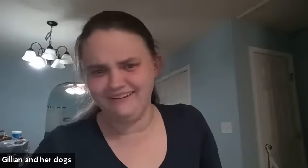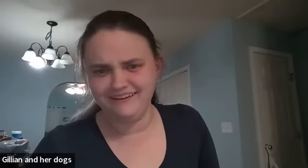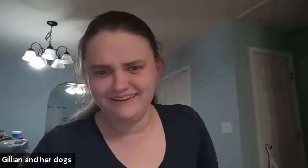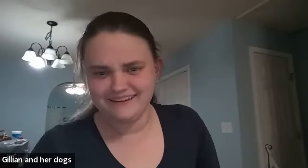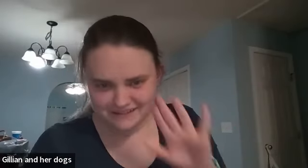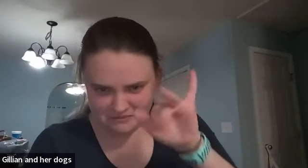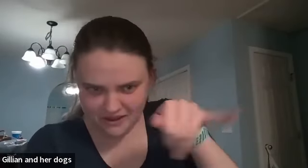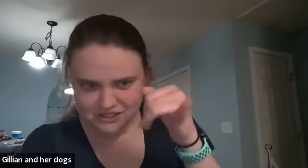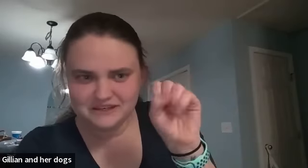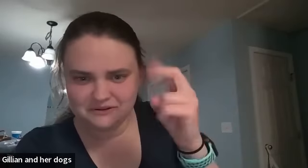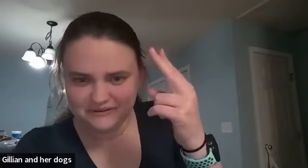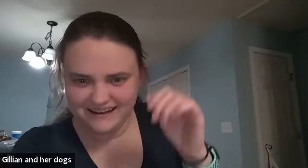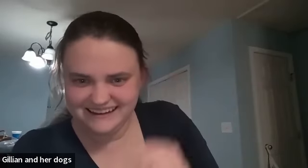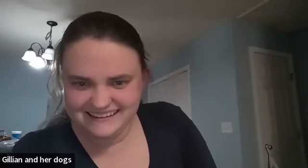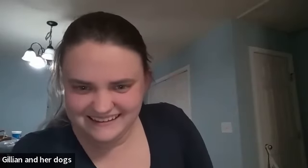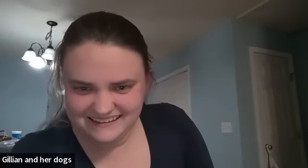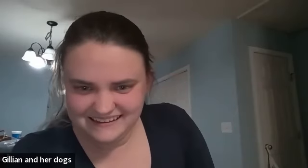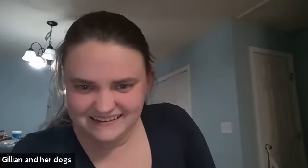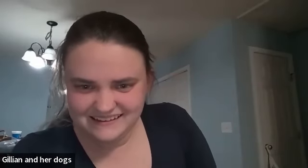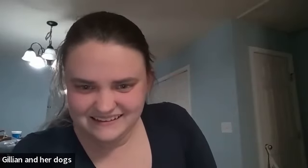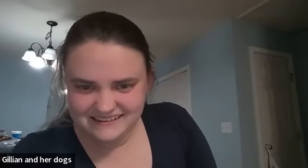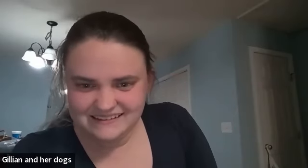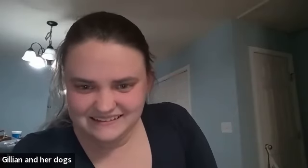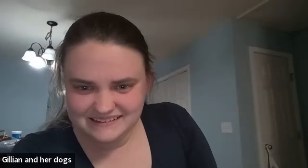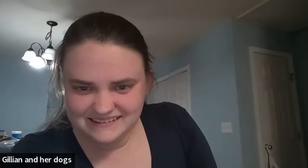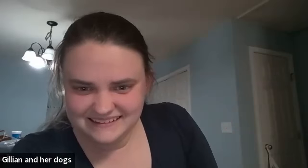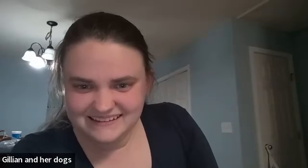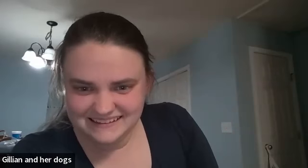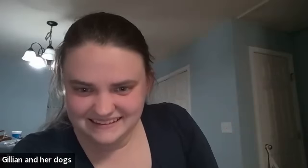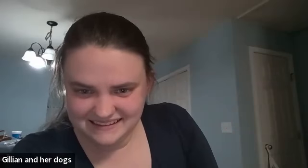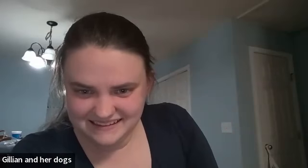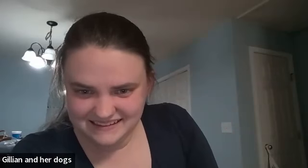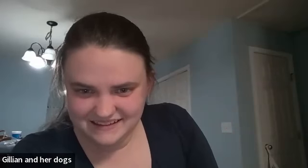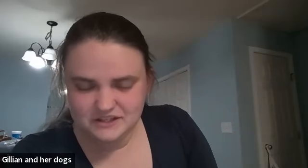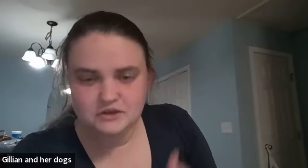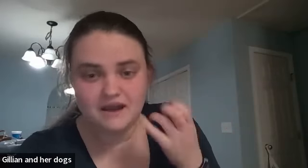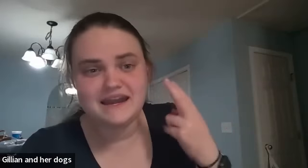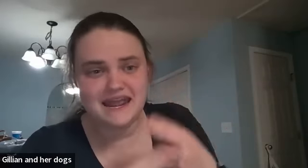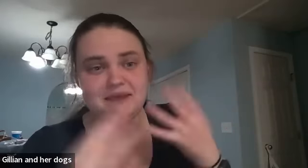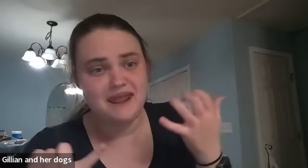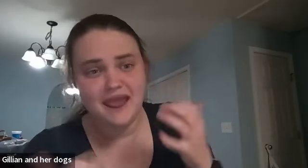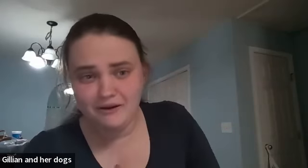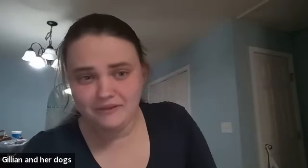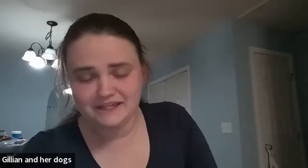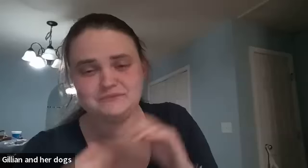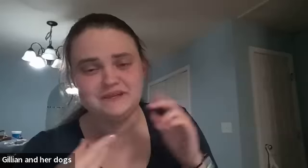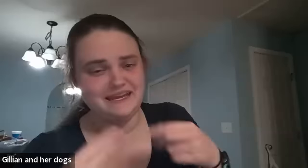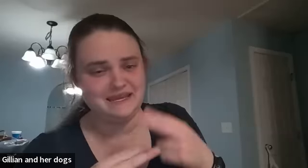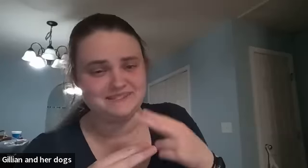Do it right. You want a name now? Like, do you mean like a name